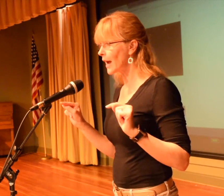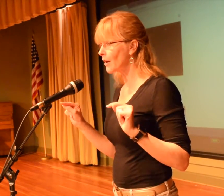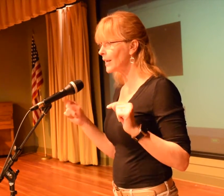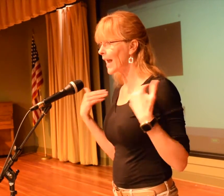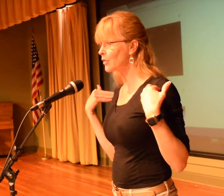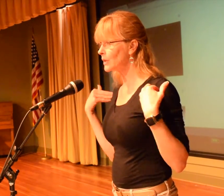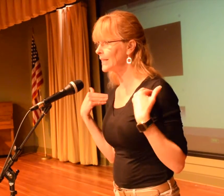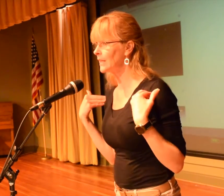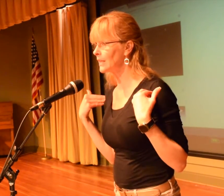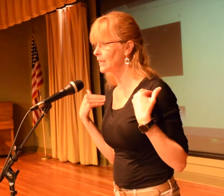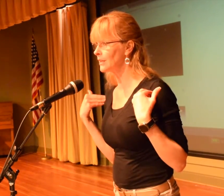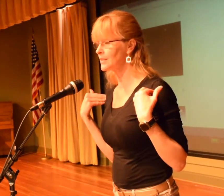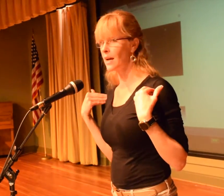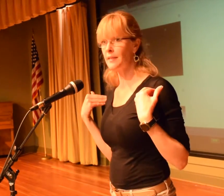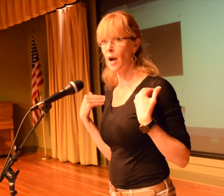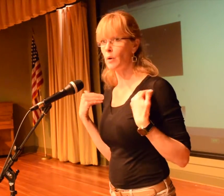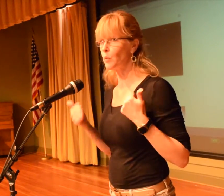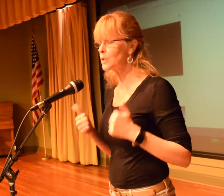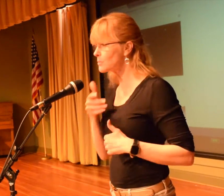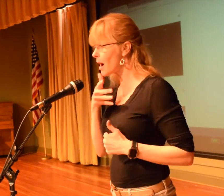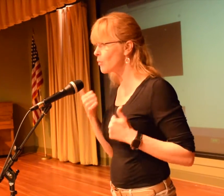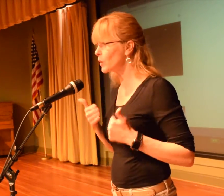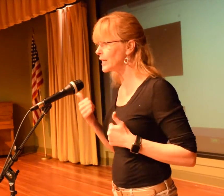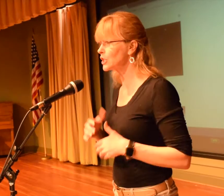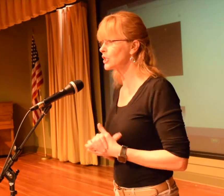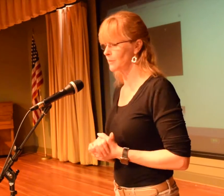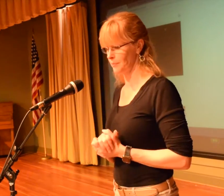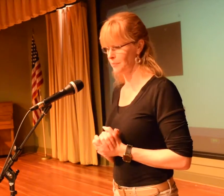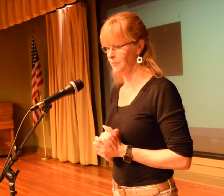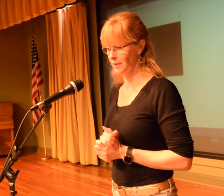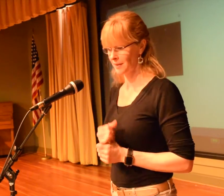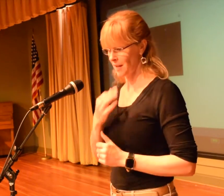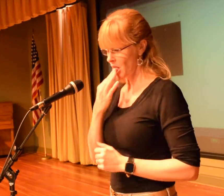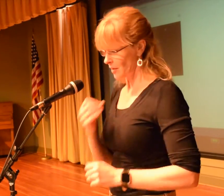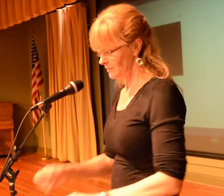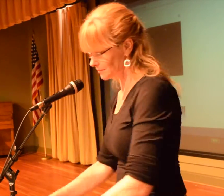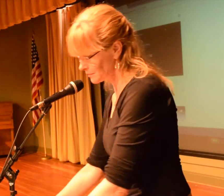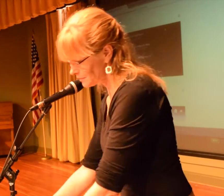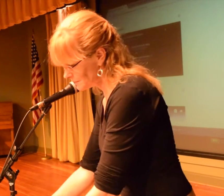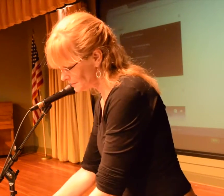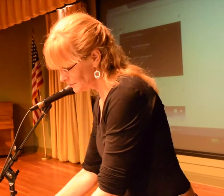down and they're leaning in. Sign that one. Which mom, which?